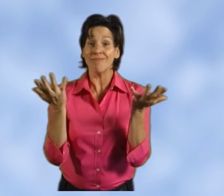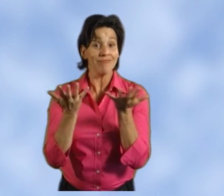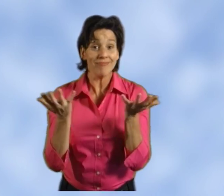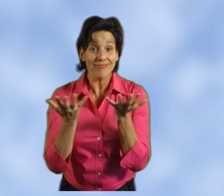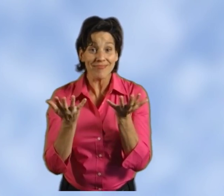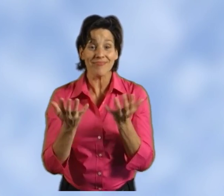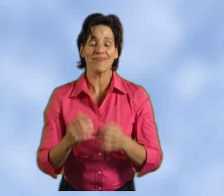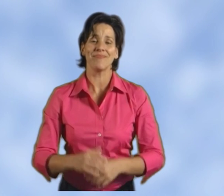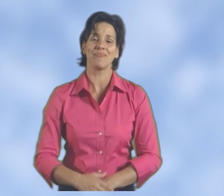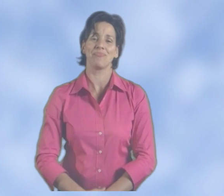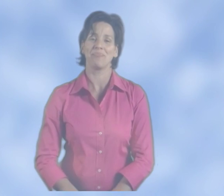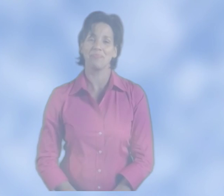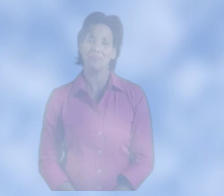following: